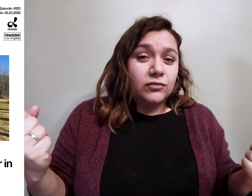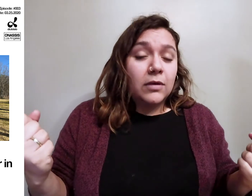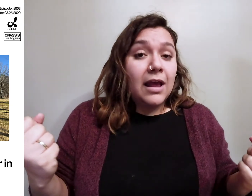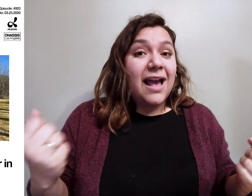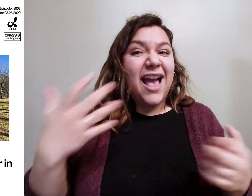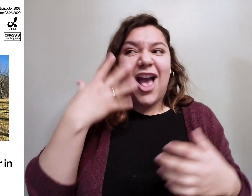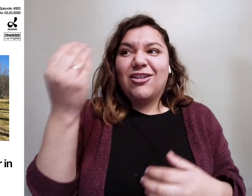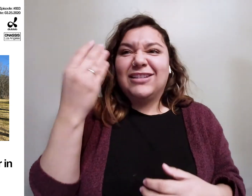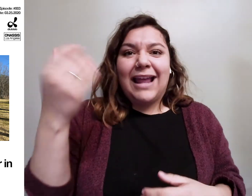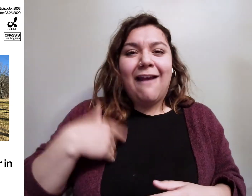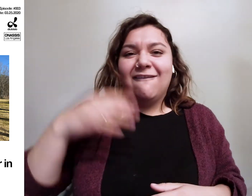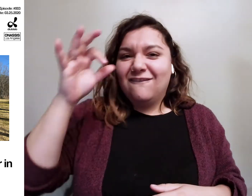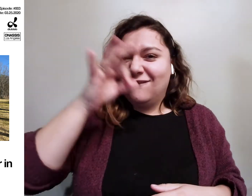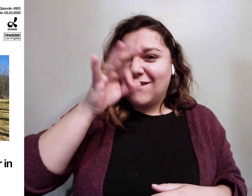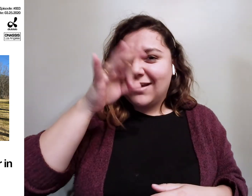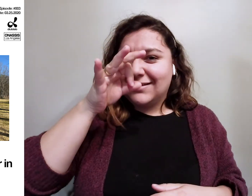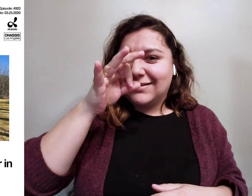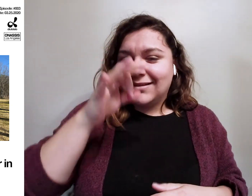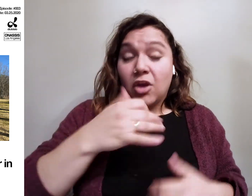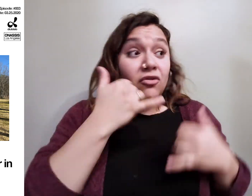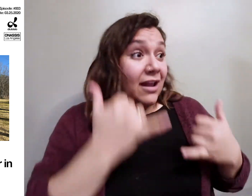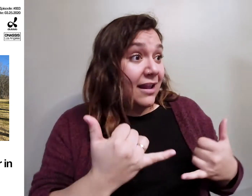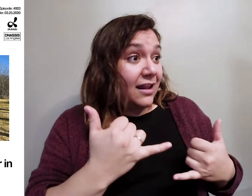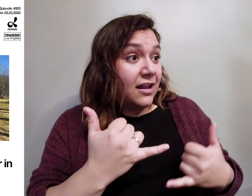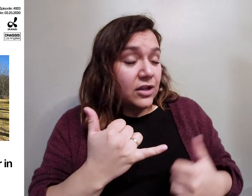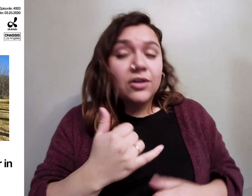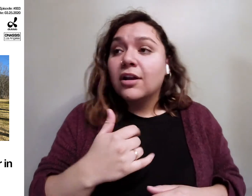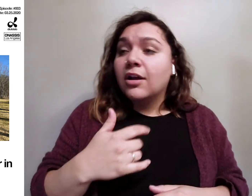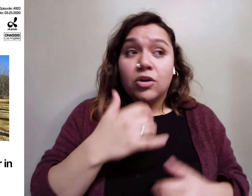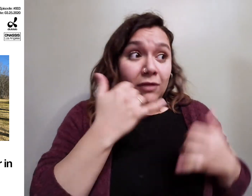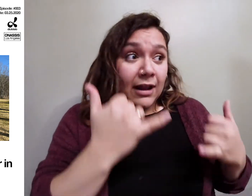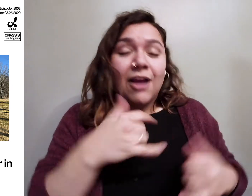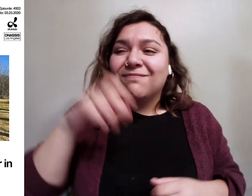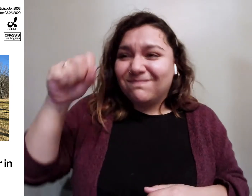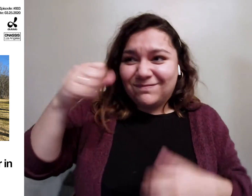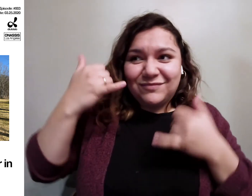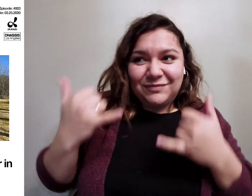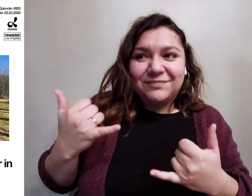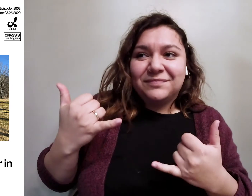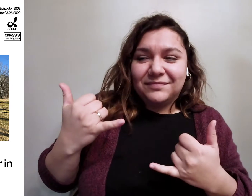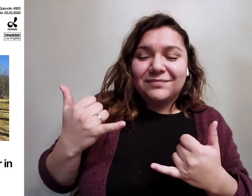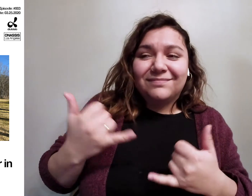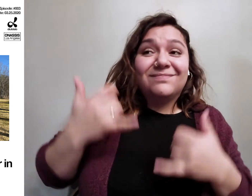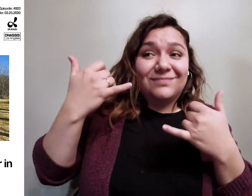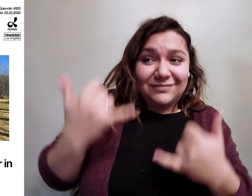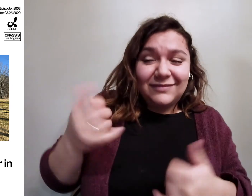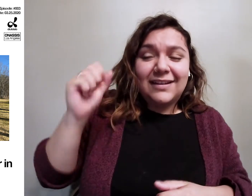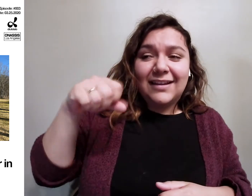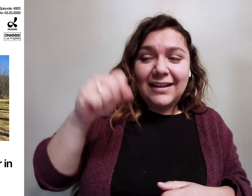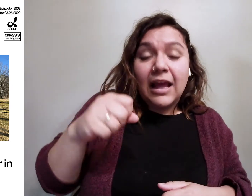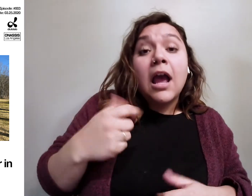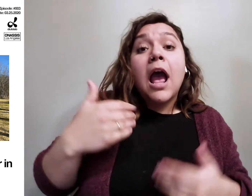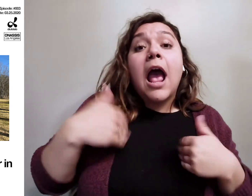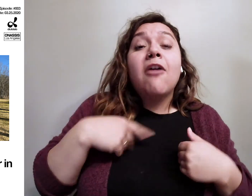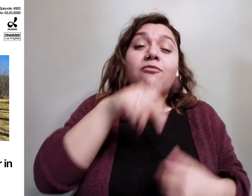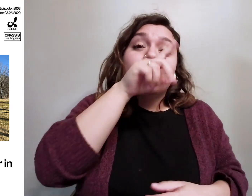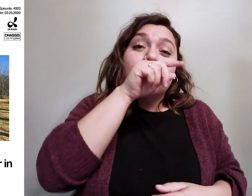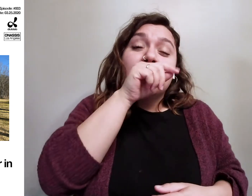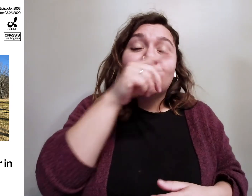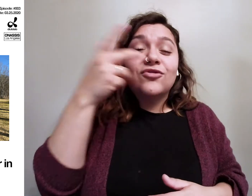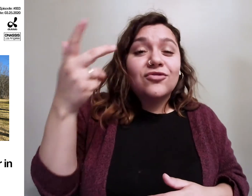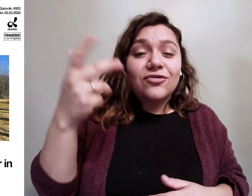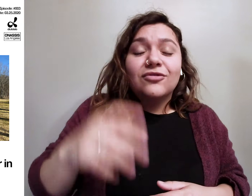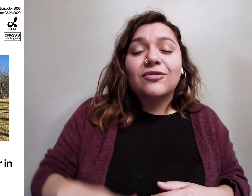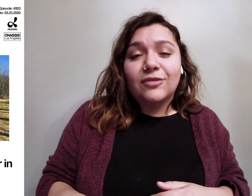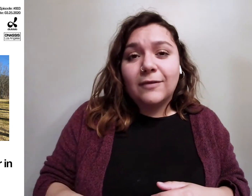fox outside on the lawn right now. And right now. Right now. And there are birds, and